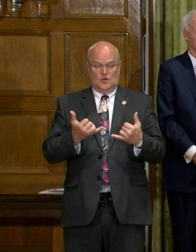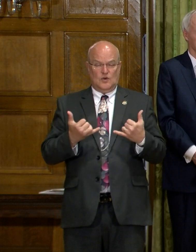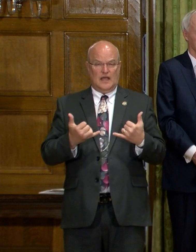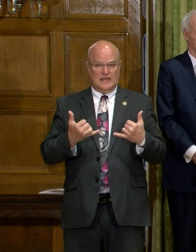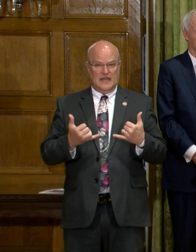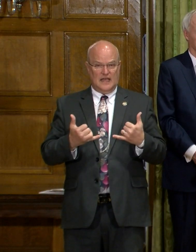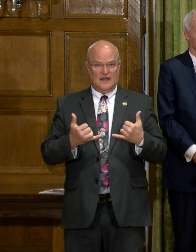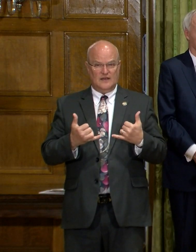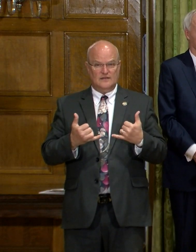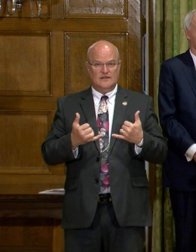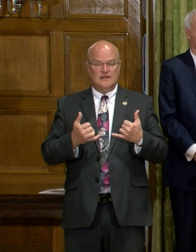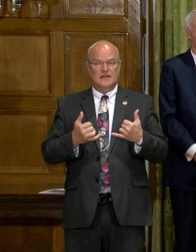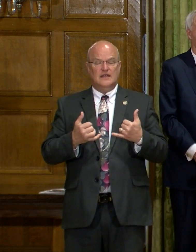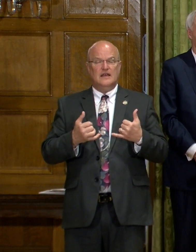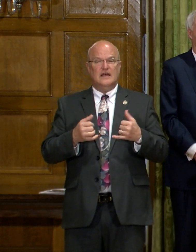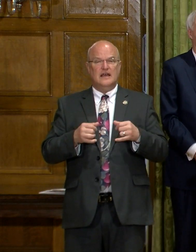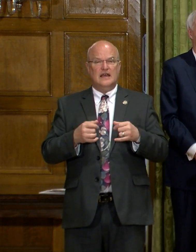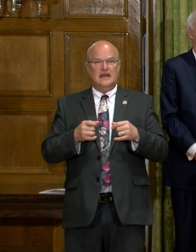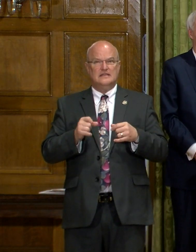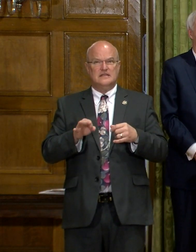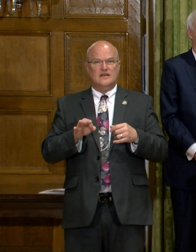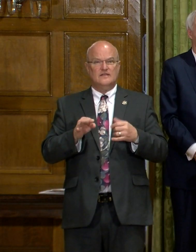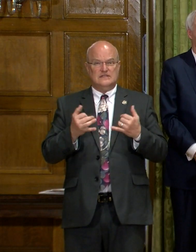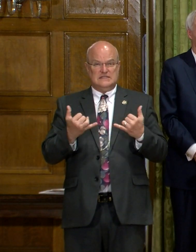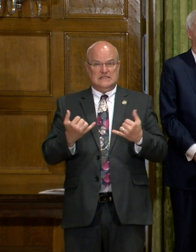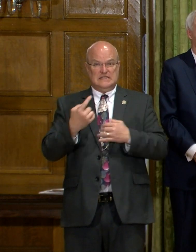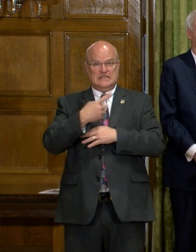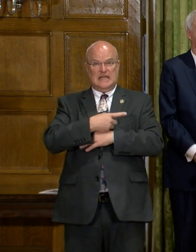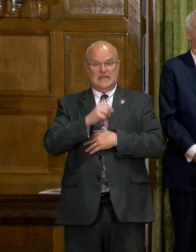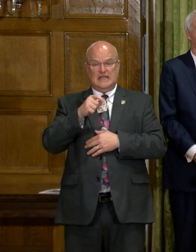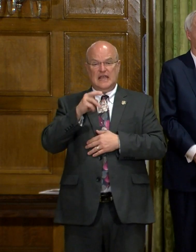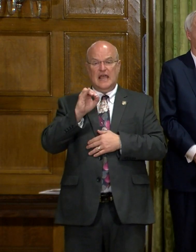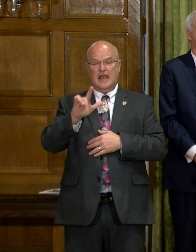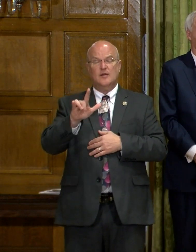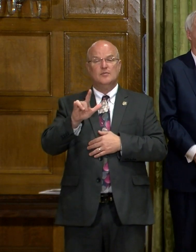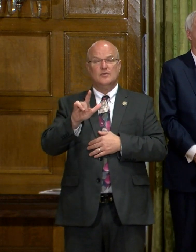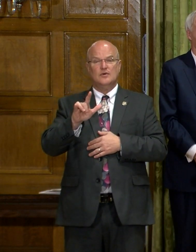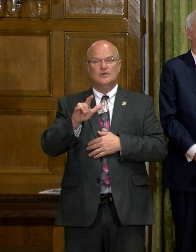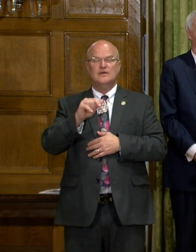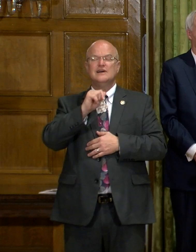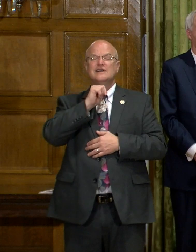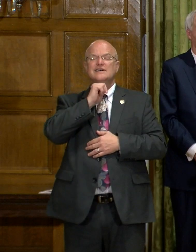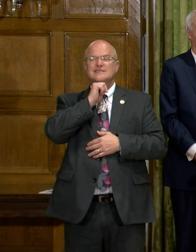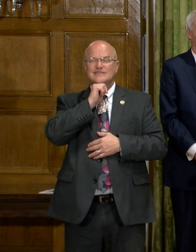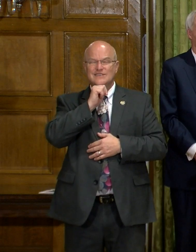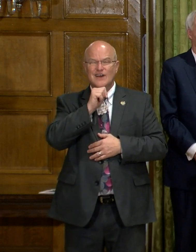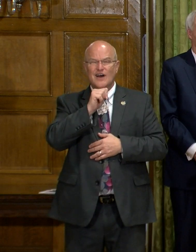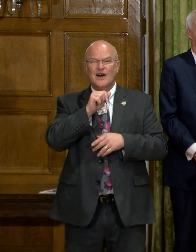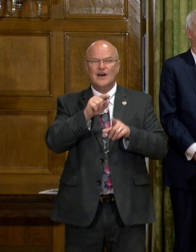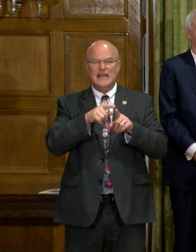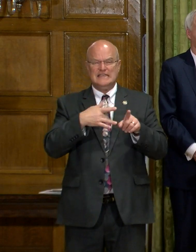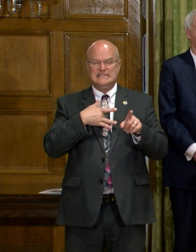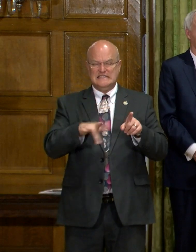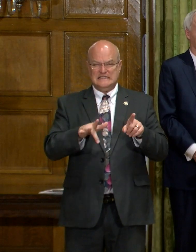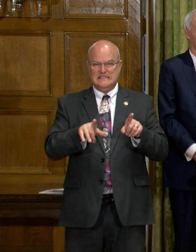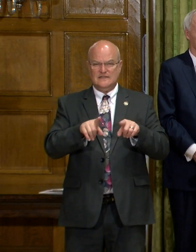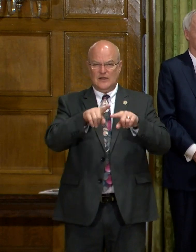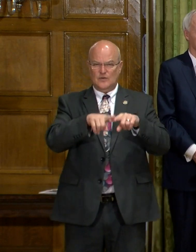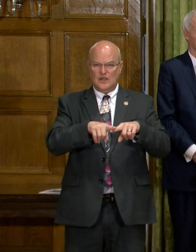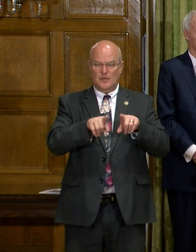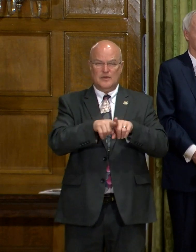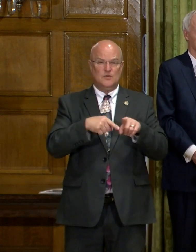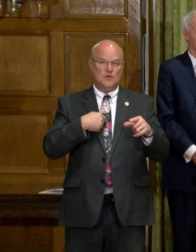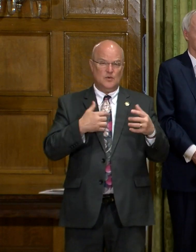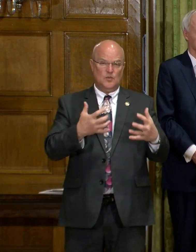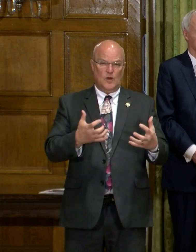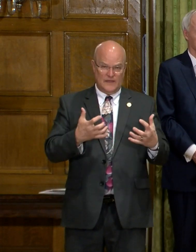now, as of this day in April, not as sensitive and as reliable as